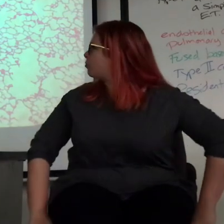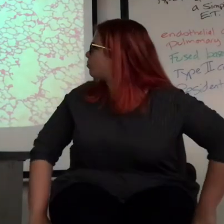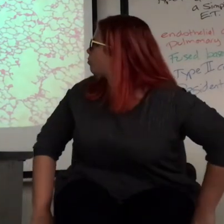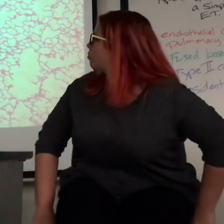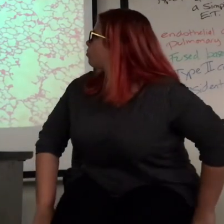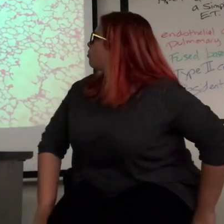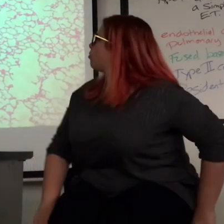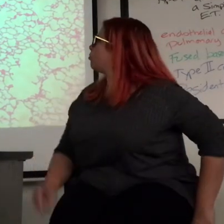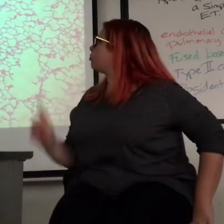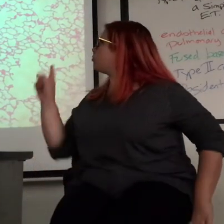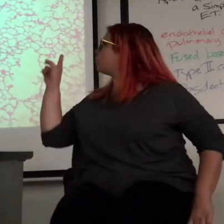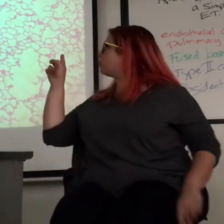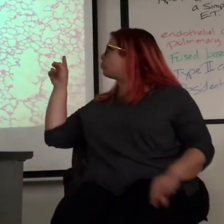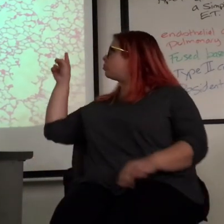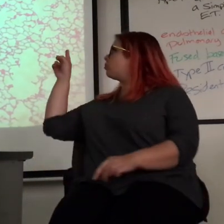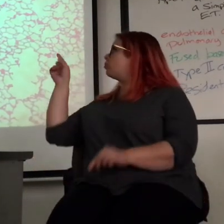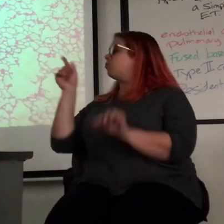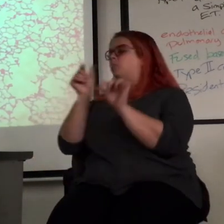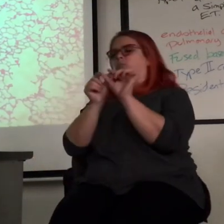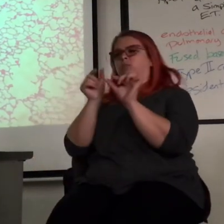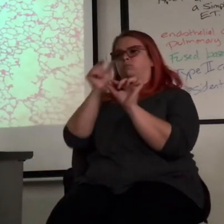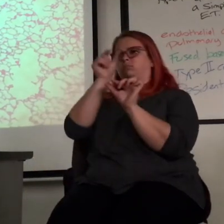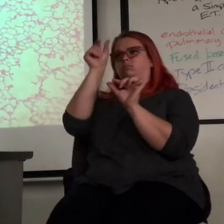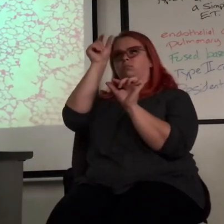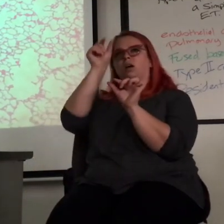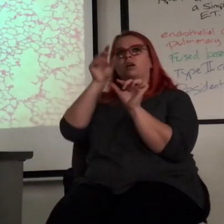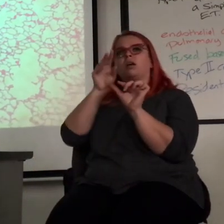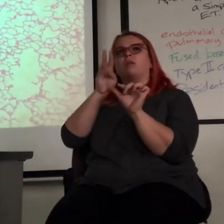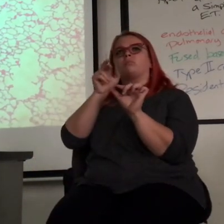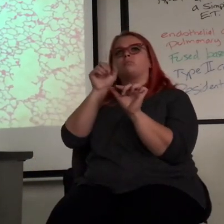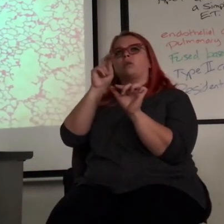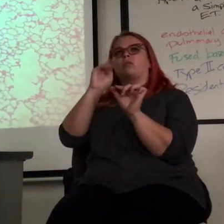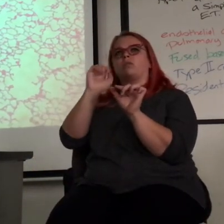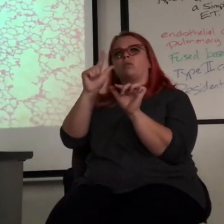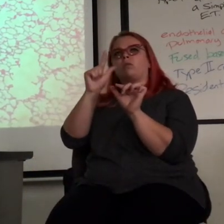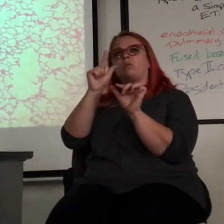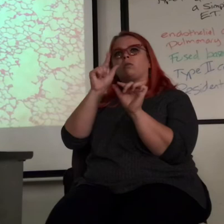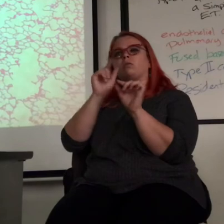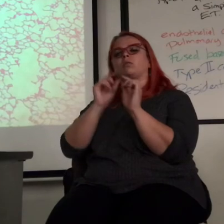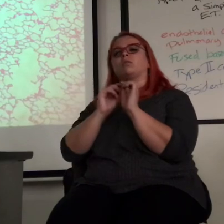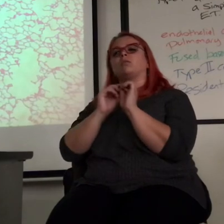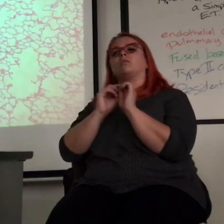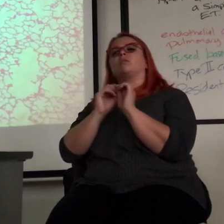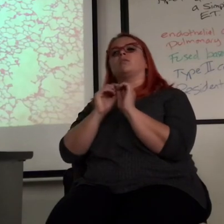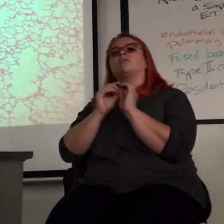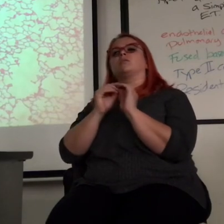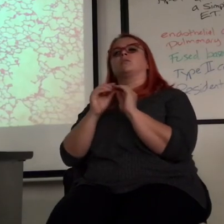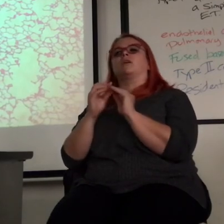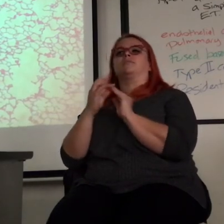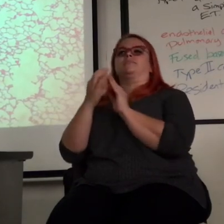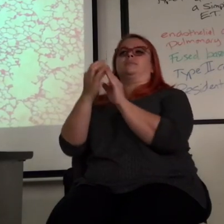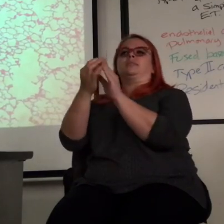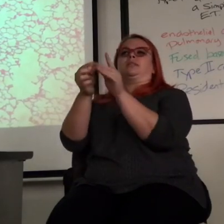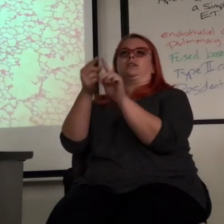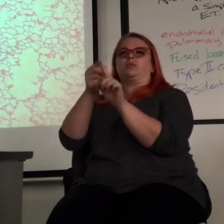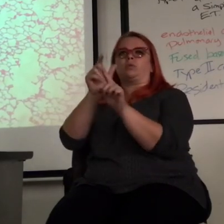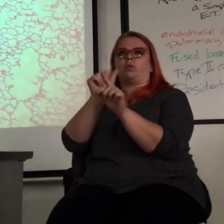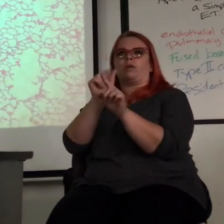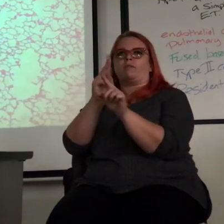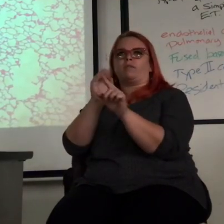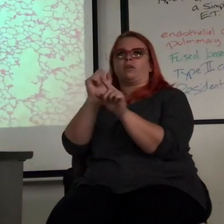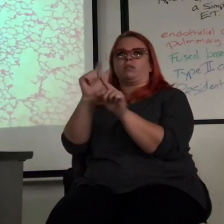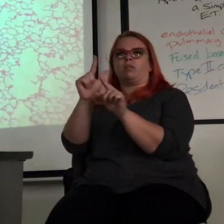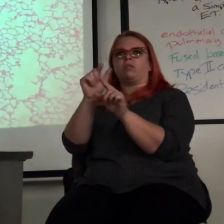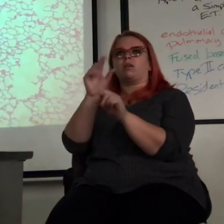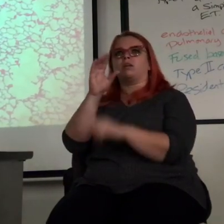This leading to that is a bronchial leading to an alveolar duct. Okay. Whenever you get these little